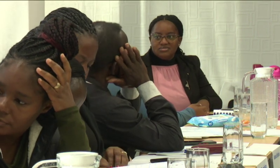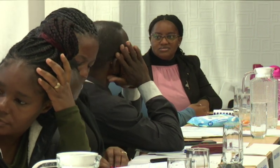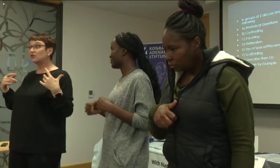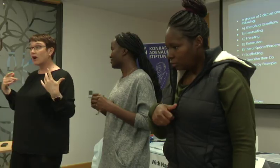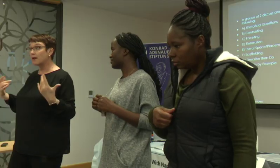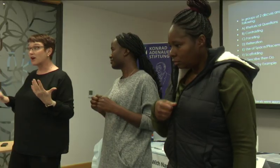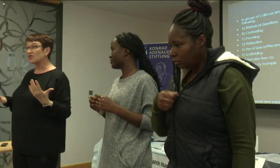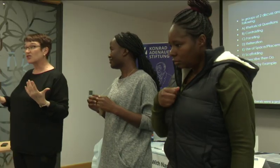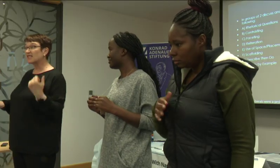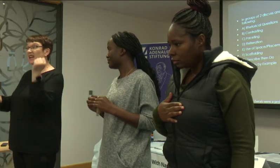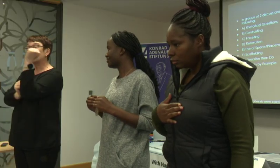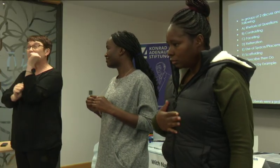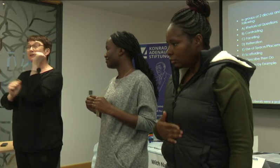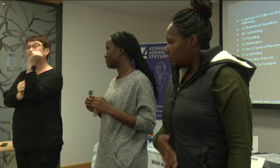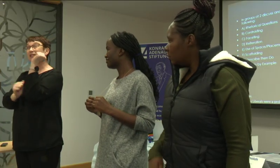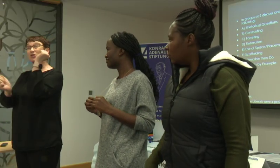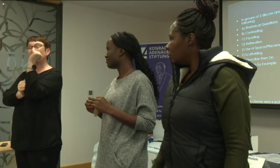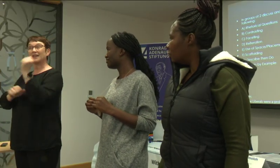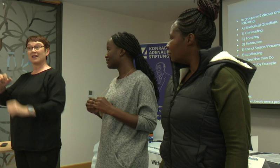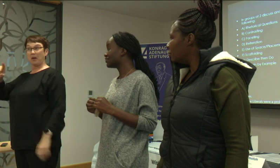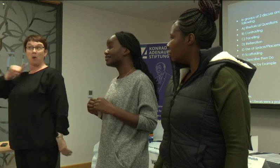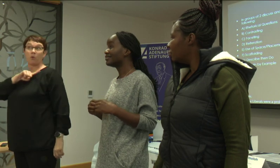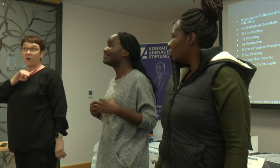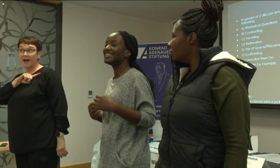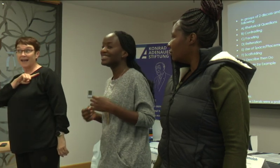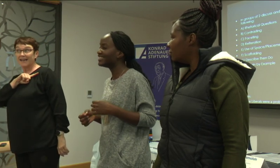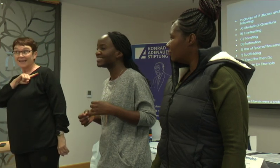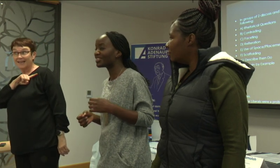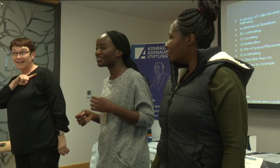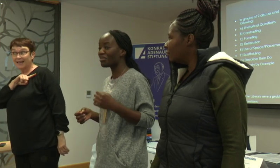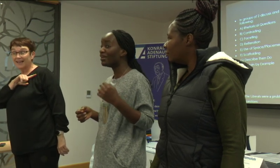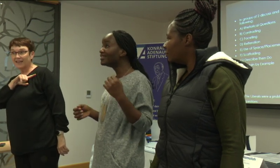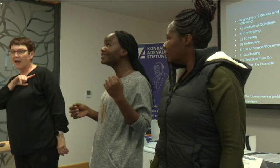few institutions offering sign language interpreter services.